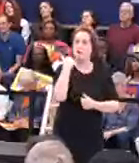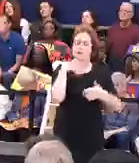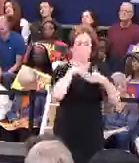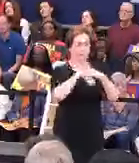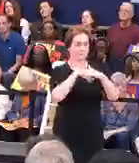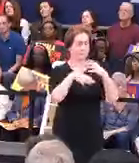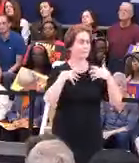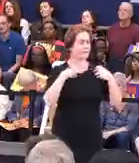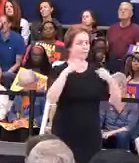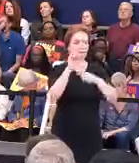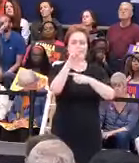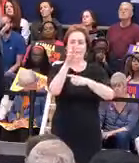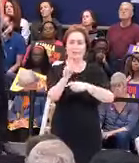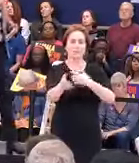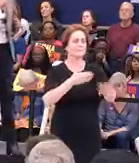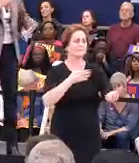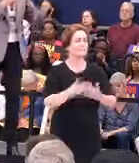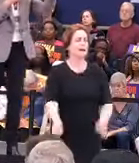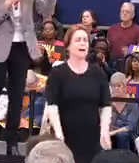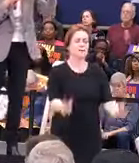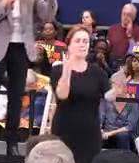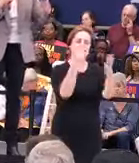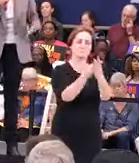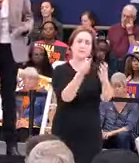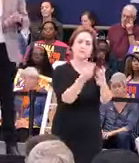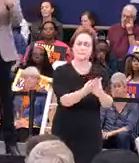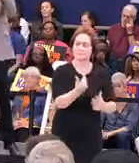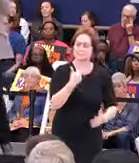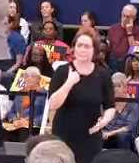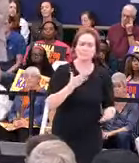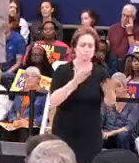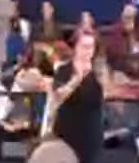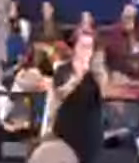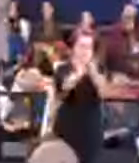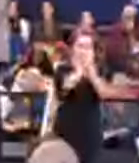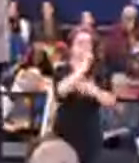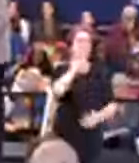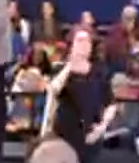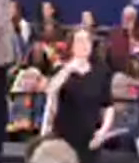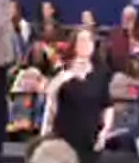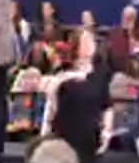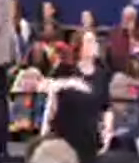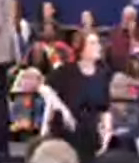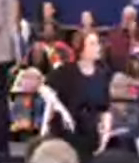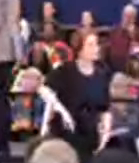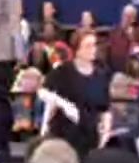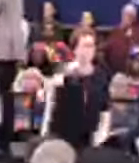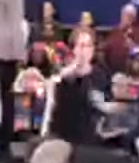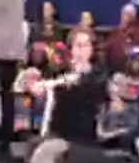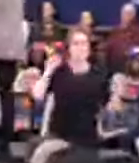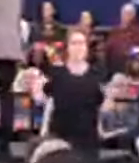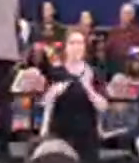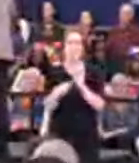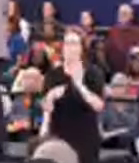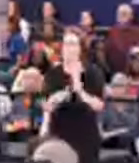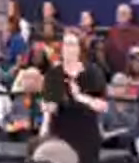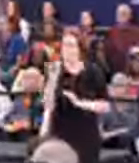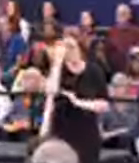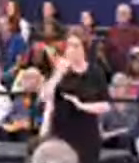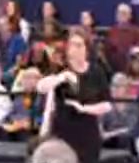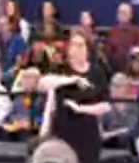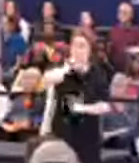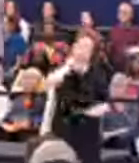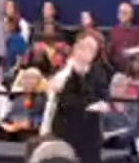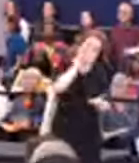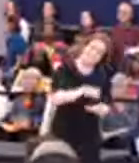to healthcare regardless of how much money they have, and that it will be a right and not just a privilege of those who can afford it. This is why we